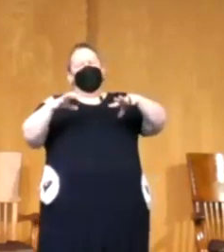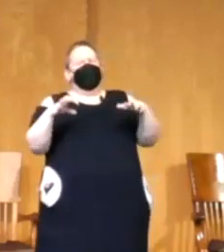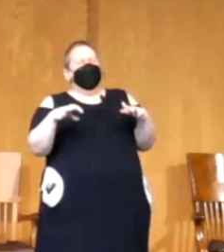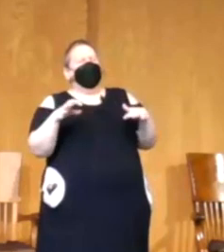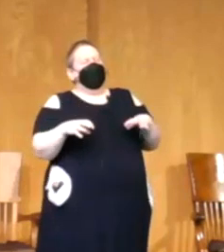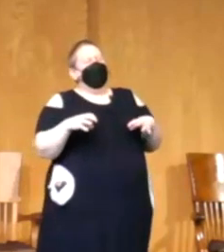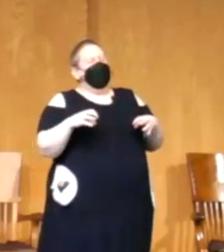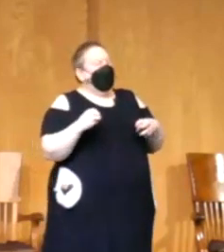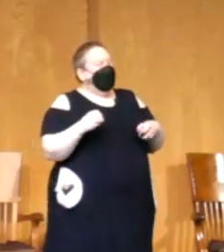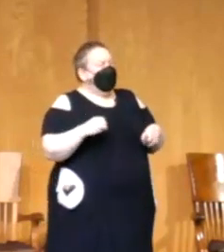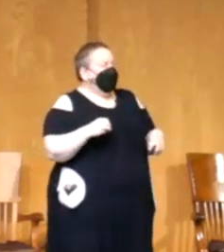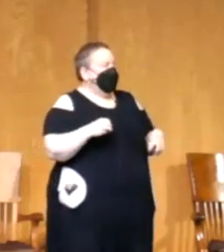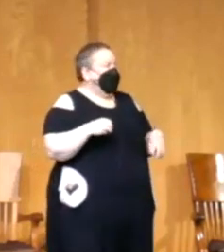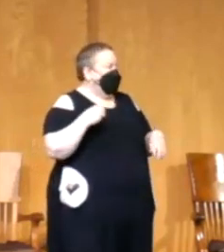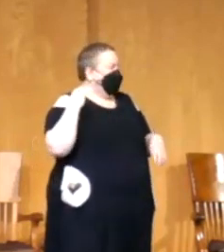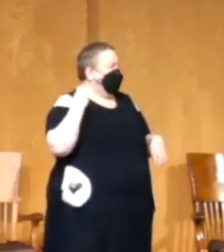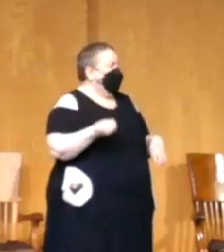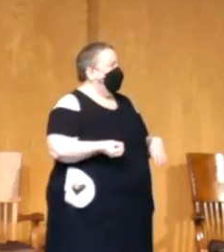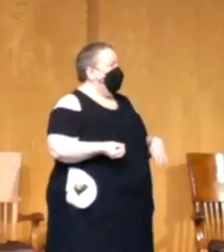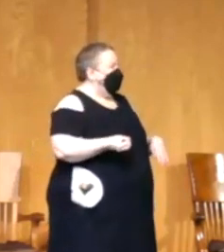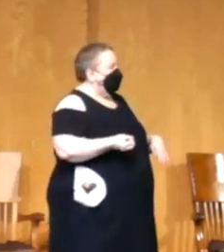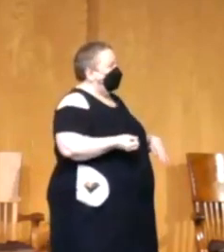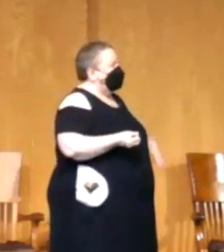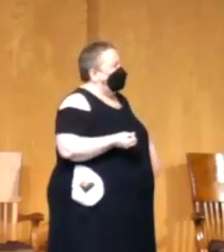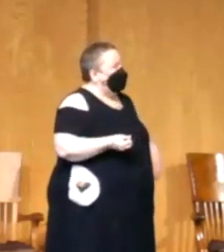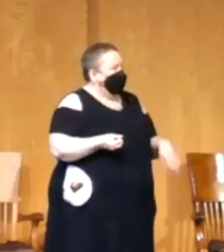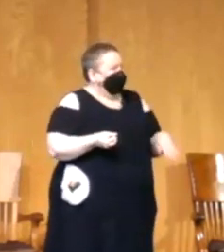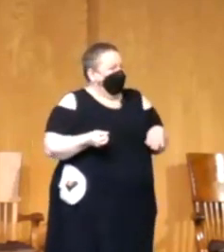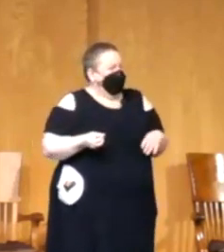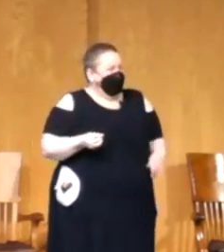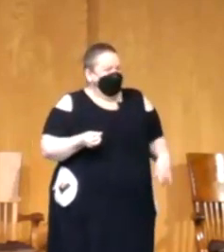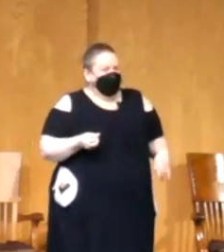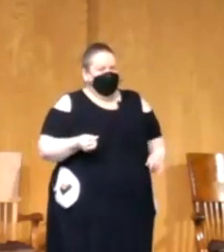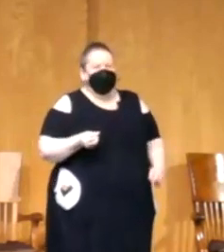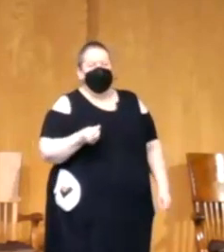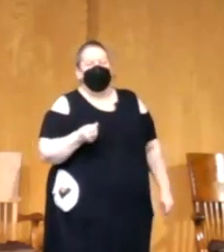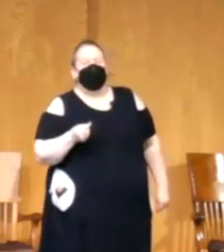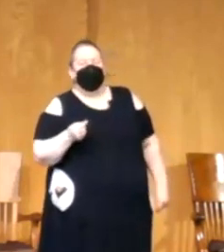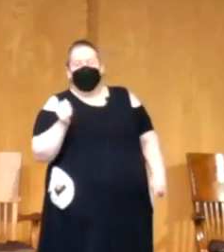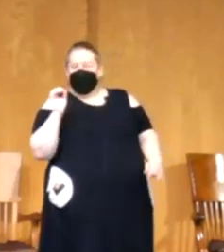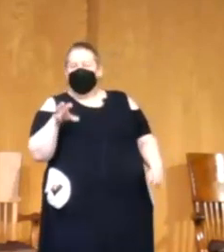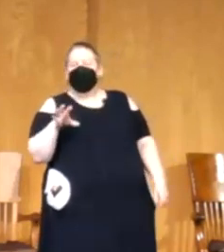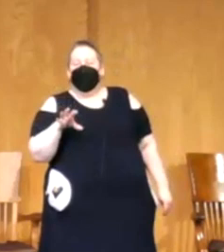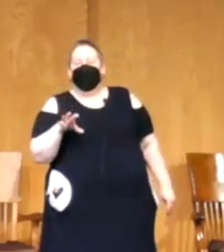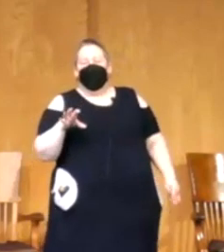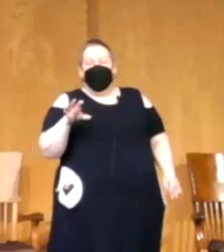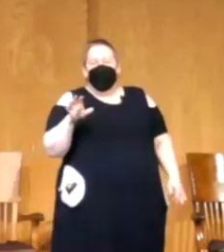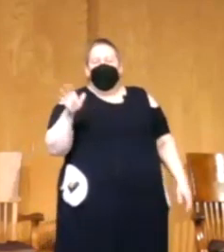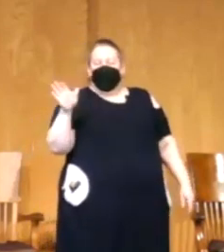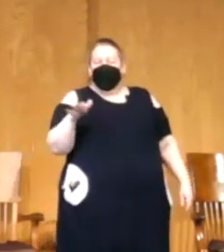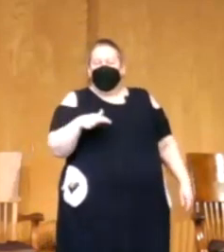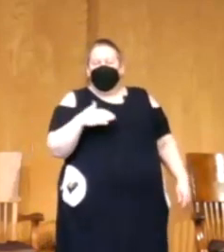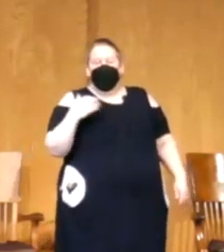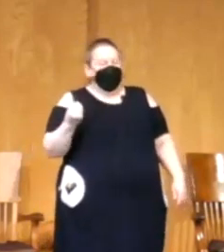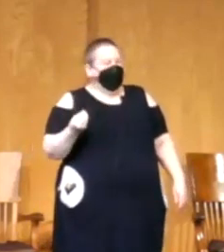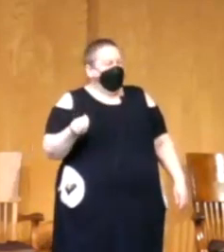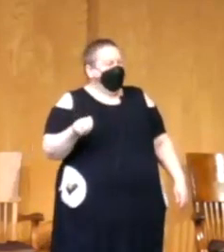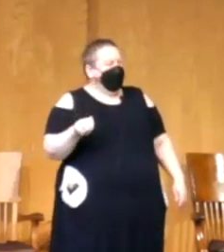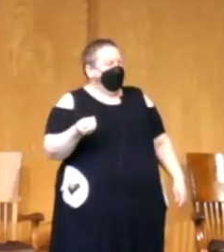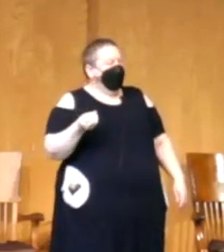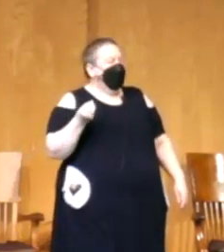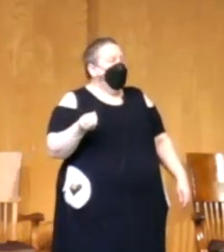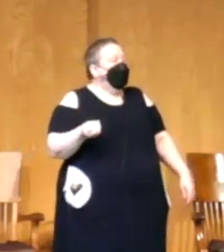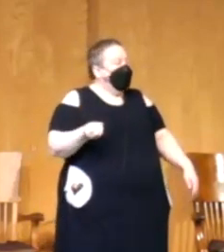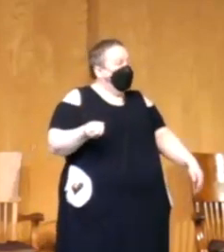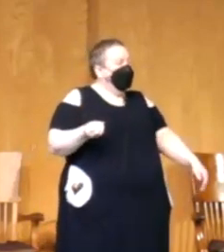The roots of this message actually came from a conversation I had with Reverend Rachel and some other